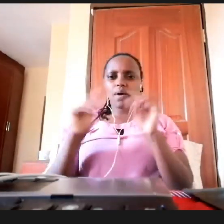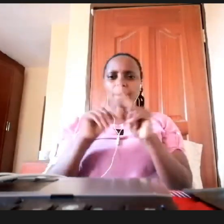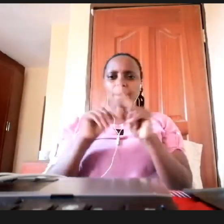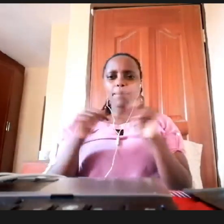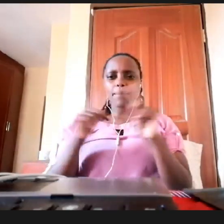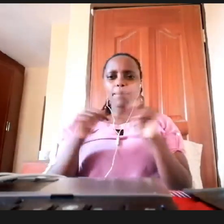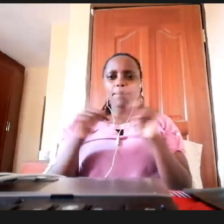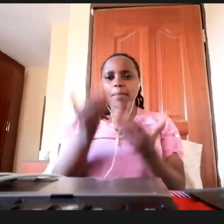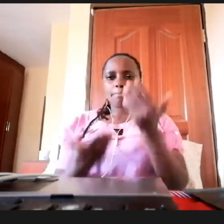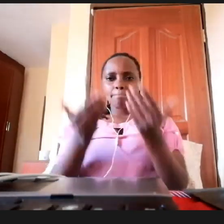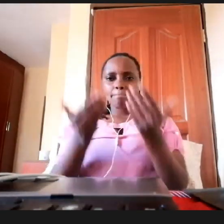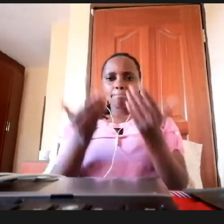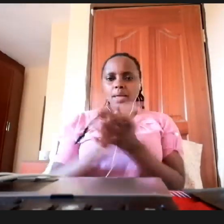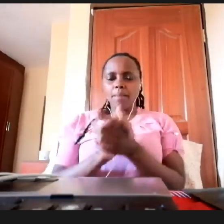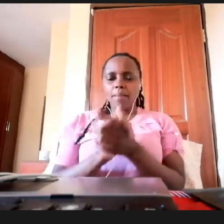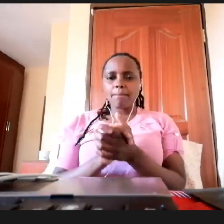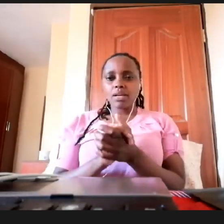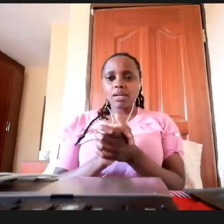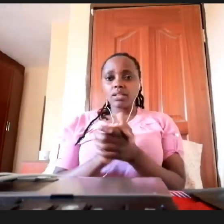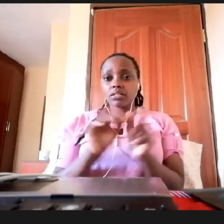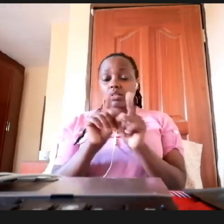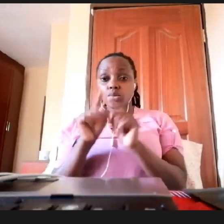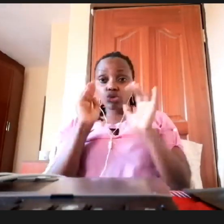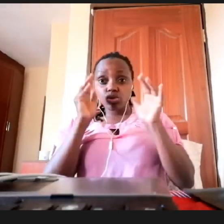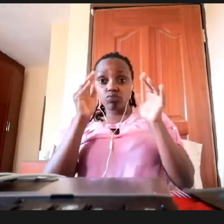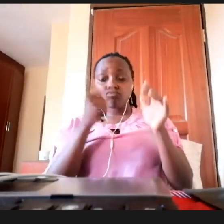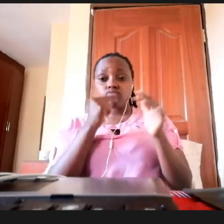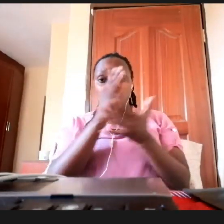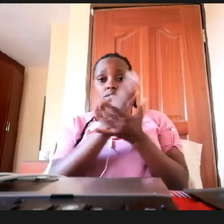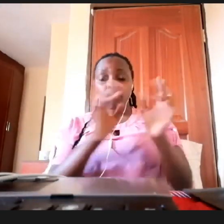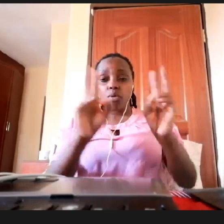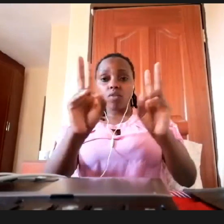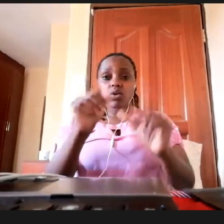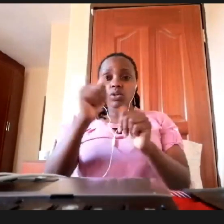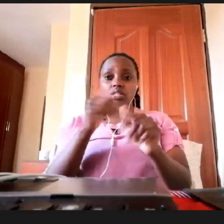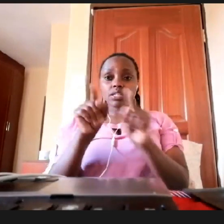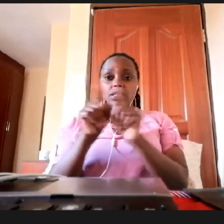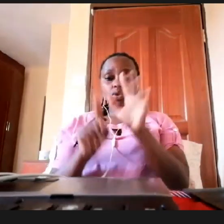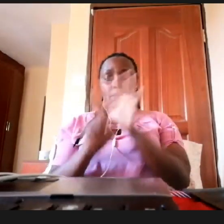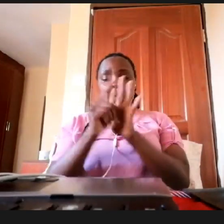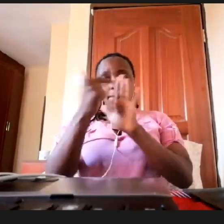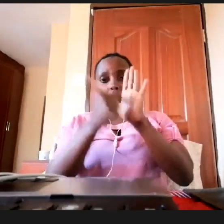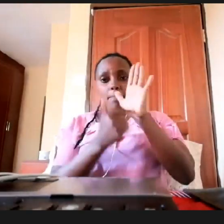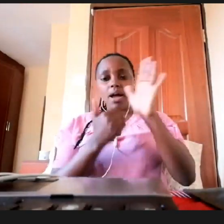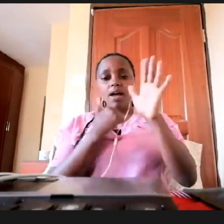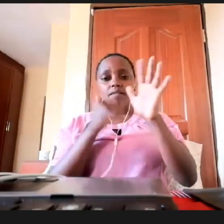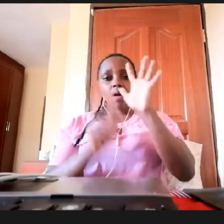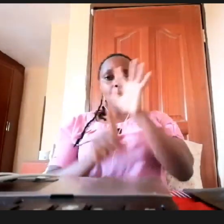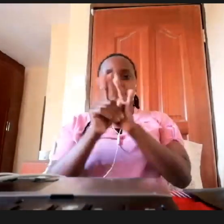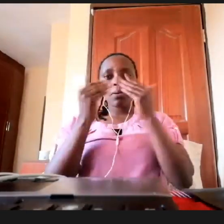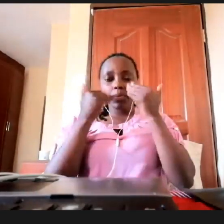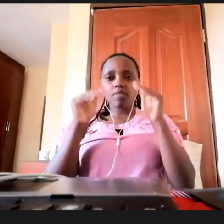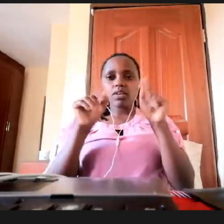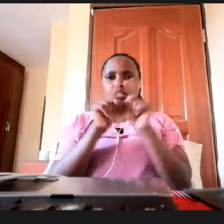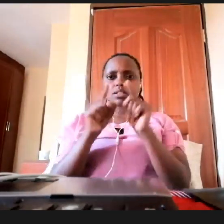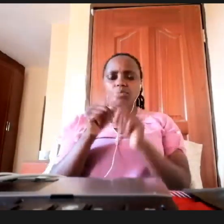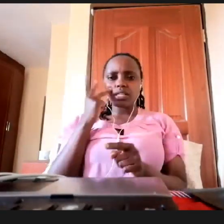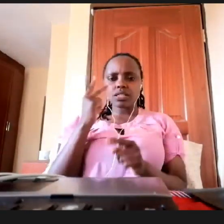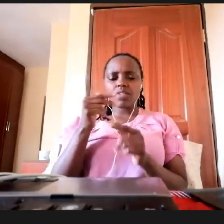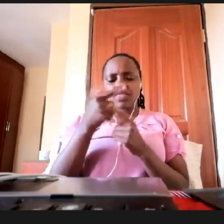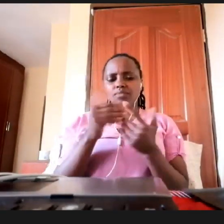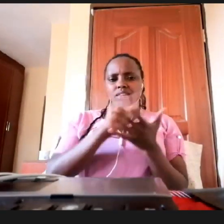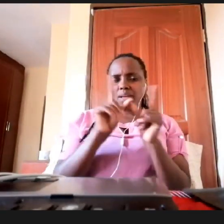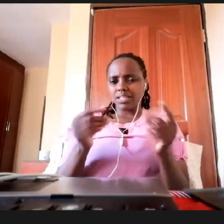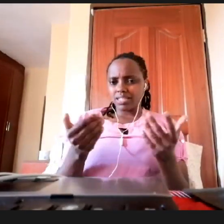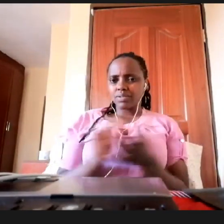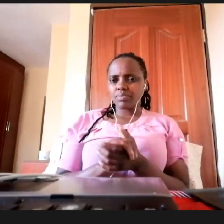be to bring to your attention that some of the issues that you're actually raising have been raised, and I could still see even in the chat